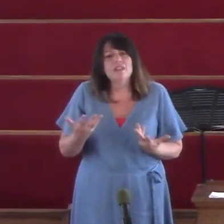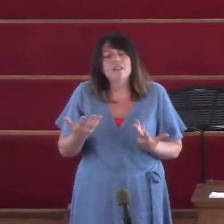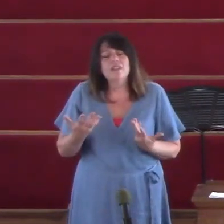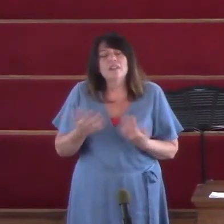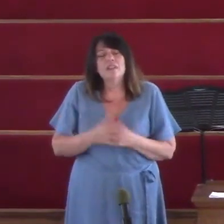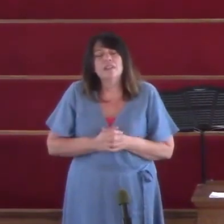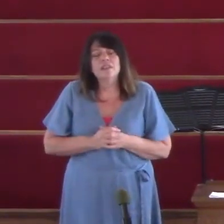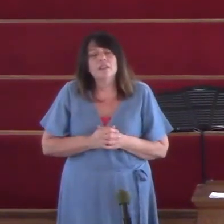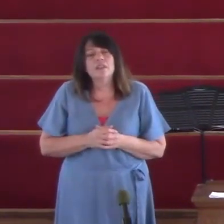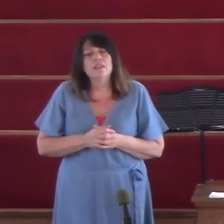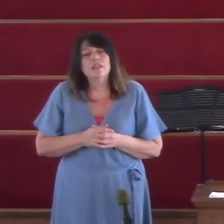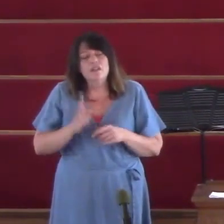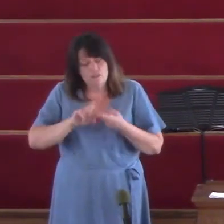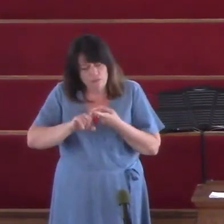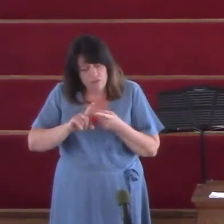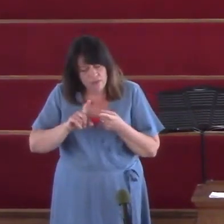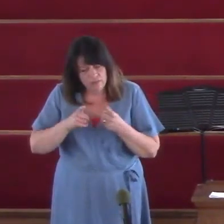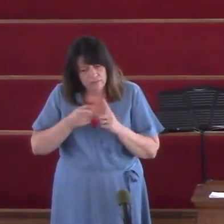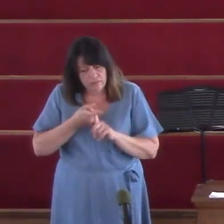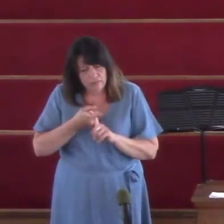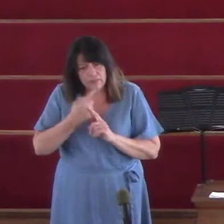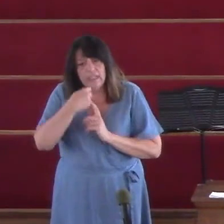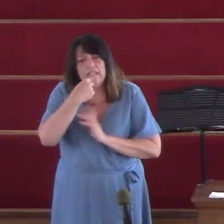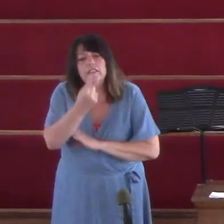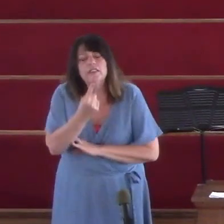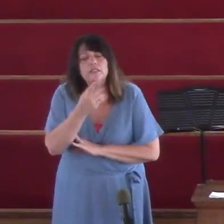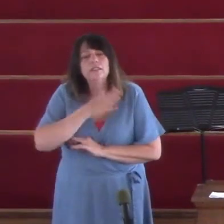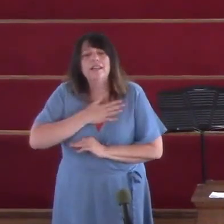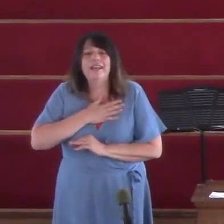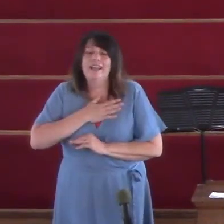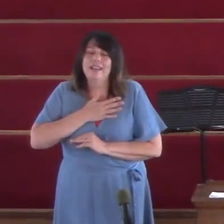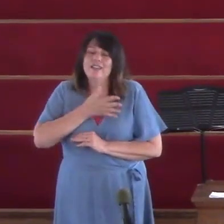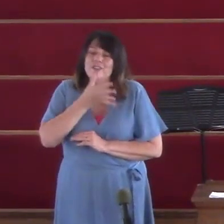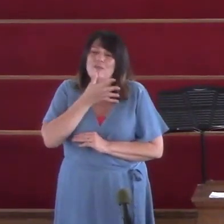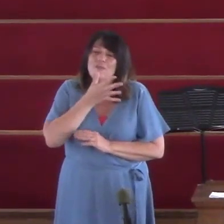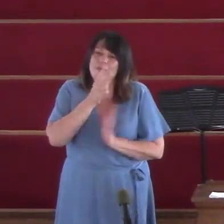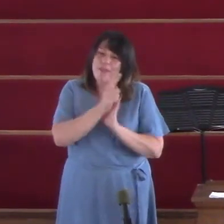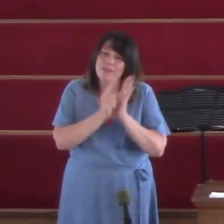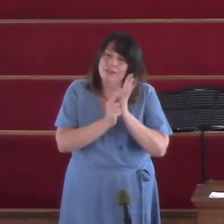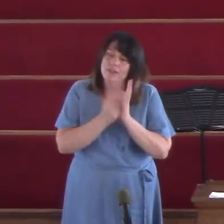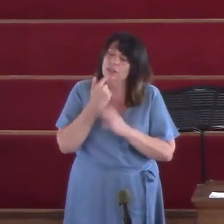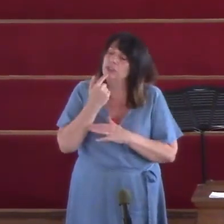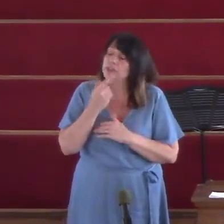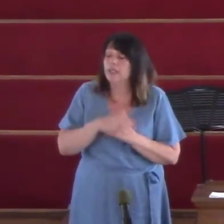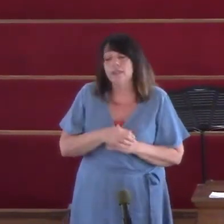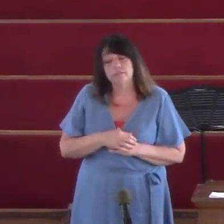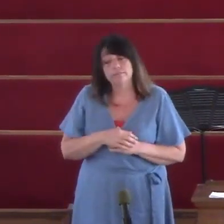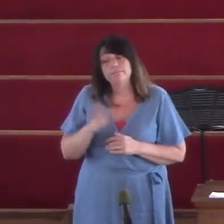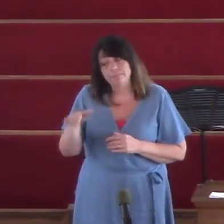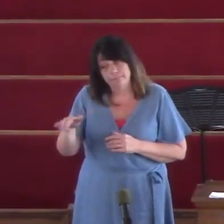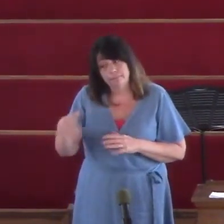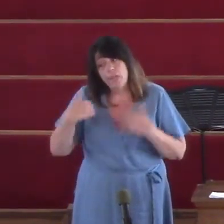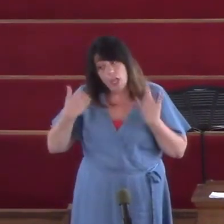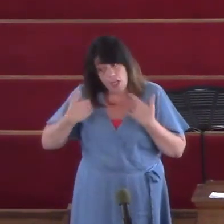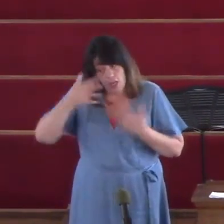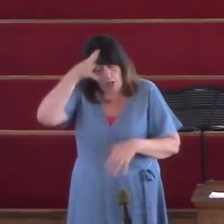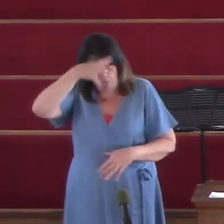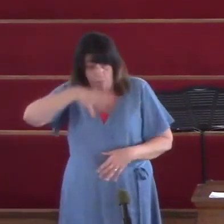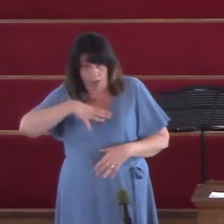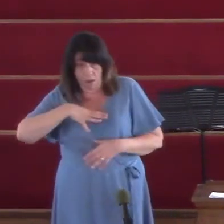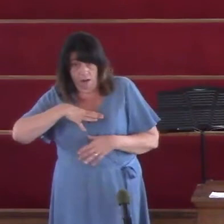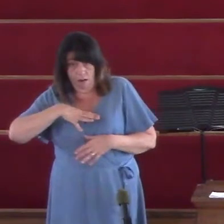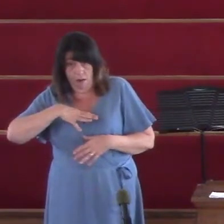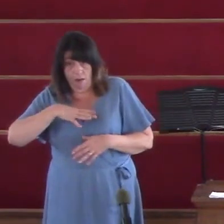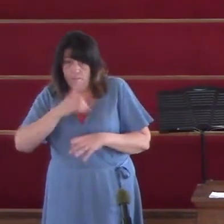friend, I kept saying, I had a mother-in-law that so many times she'd say, a young man said, you better